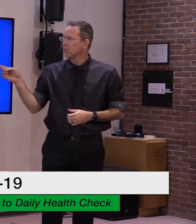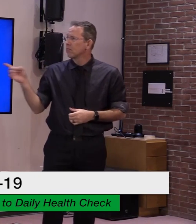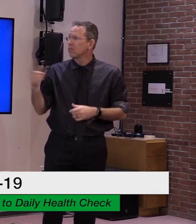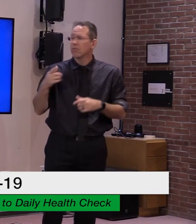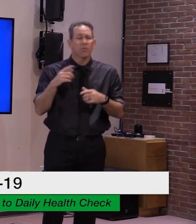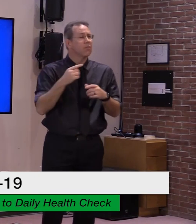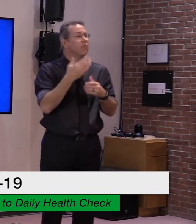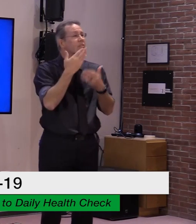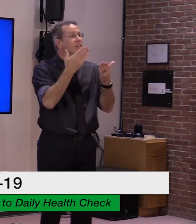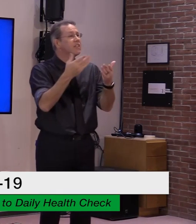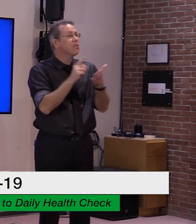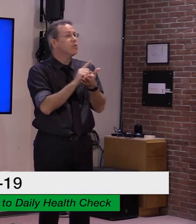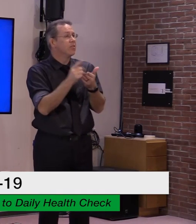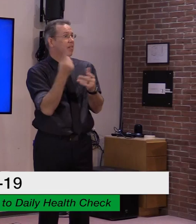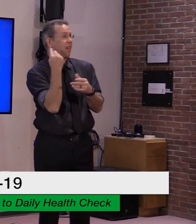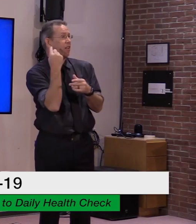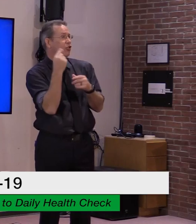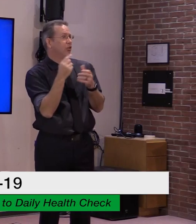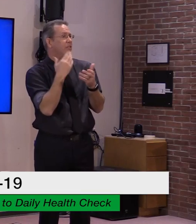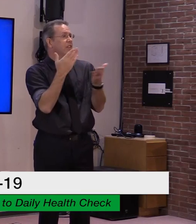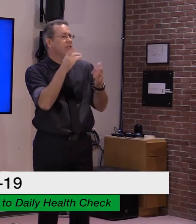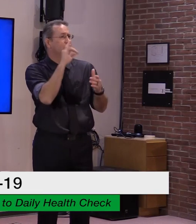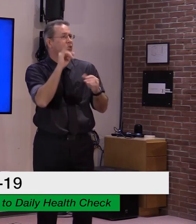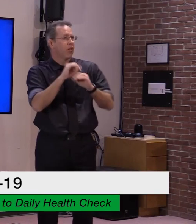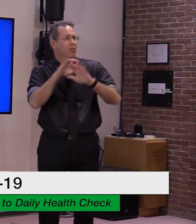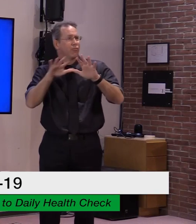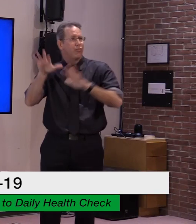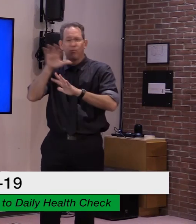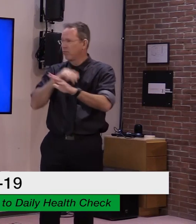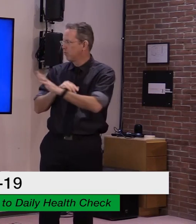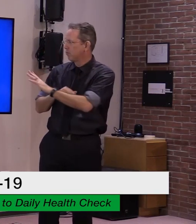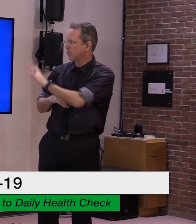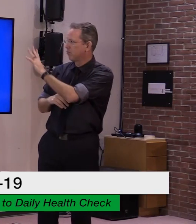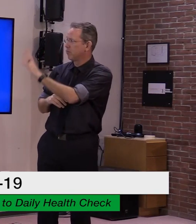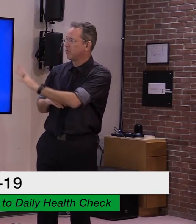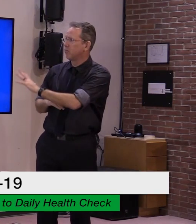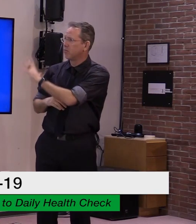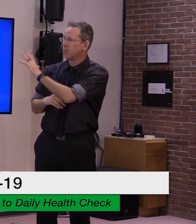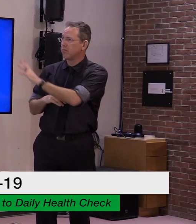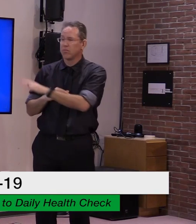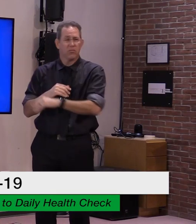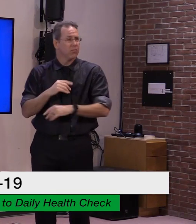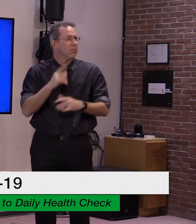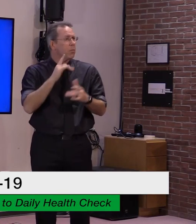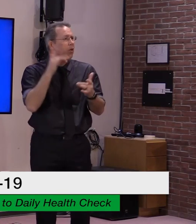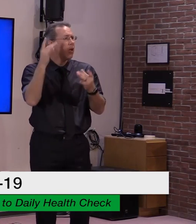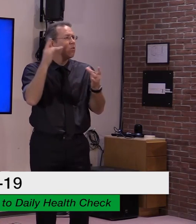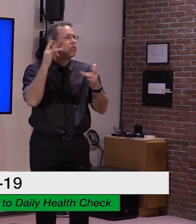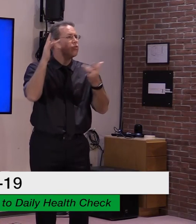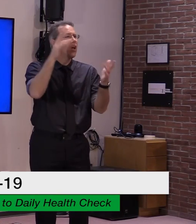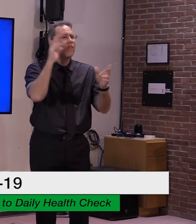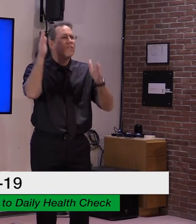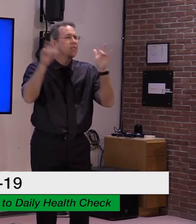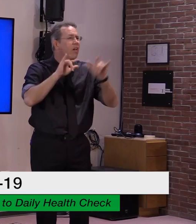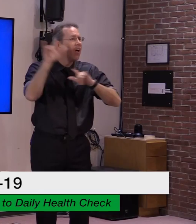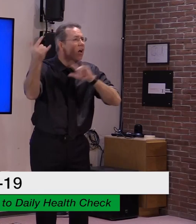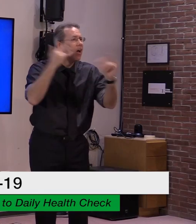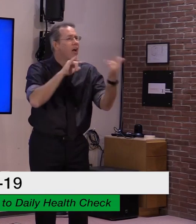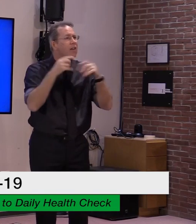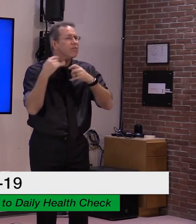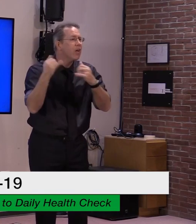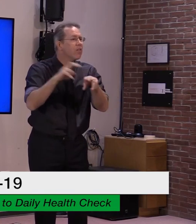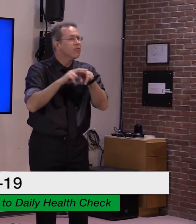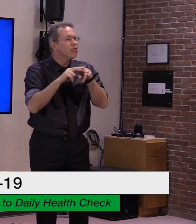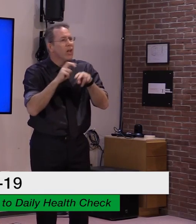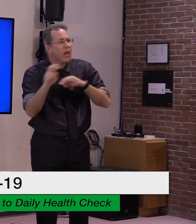vermont received visitors from every single state in the country over one hundred thousand people are estimated to have visited